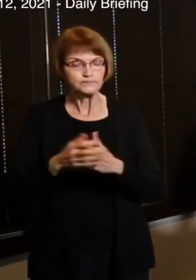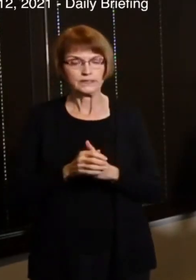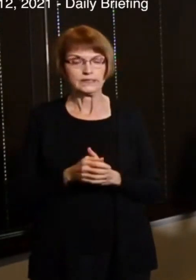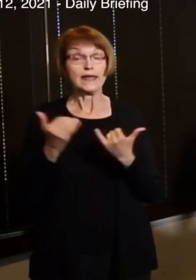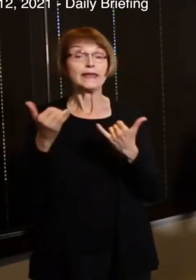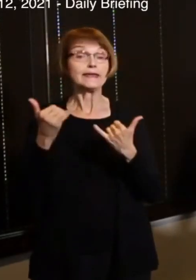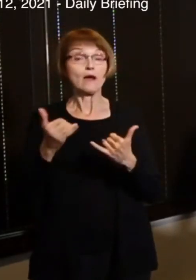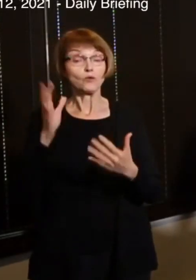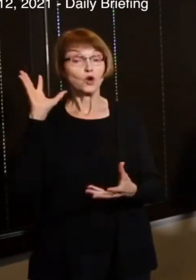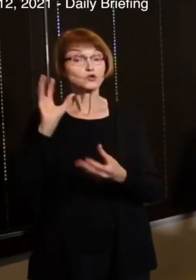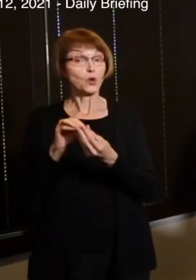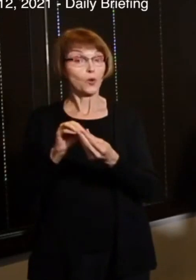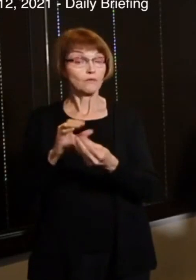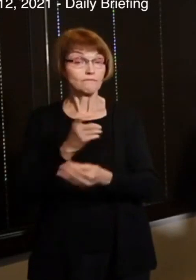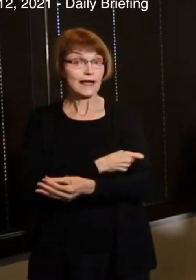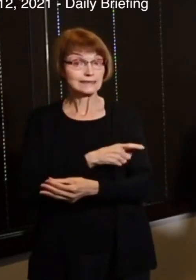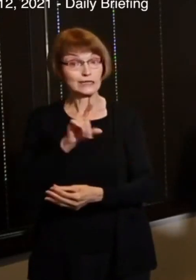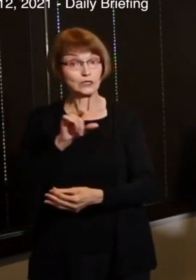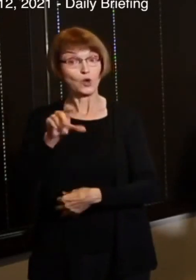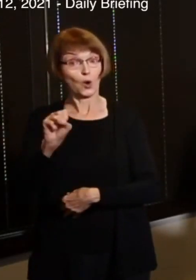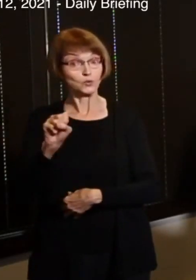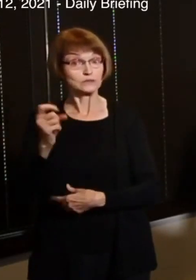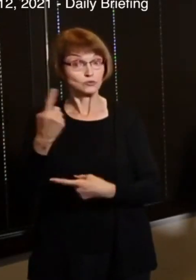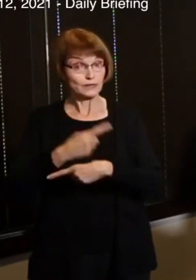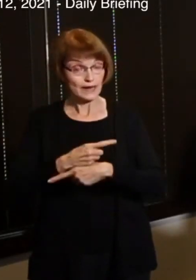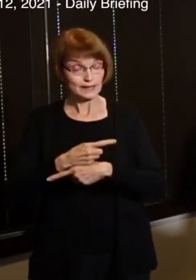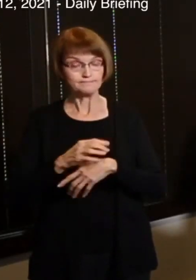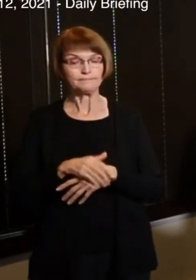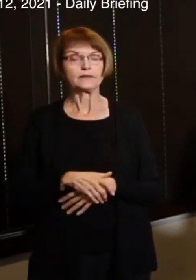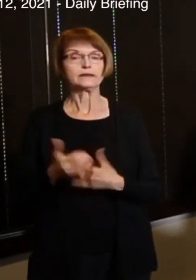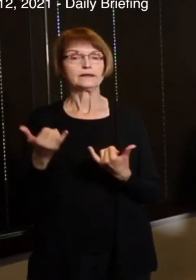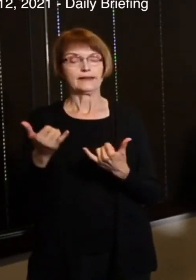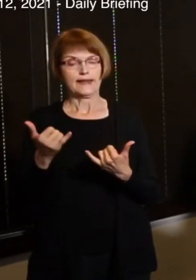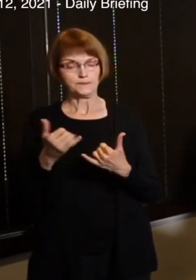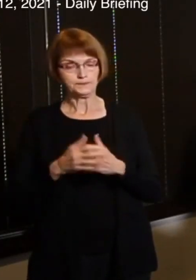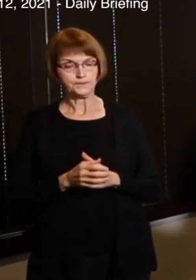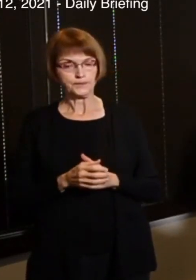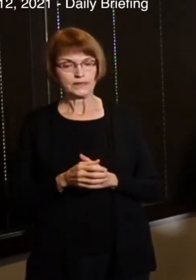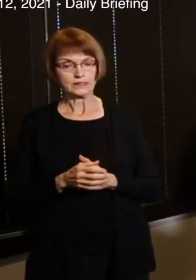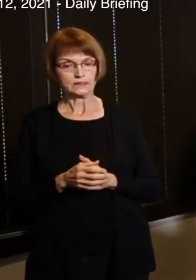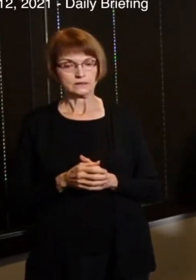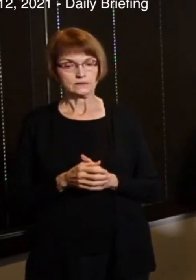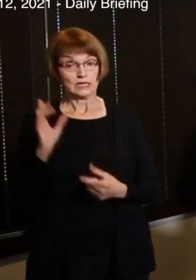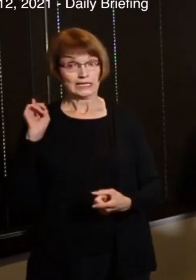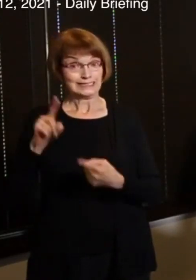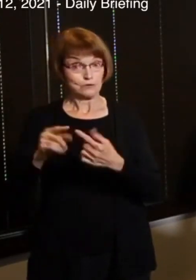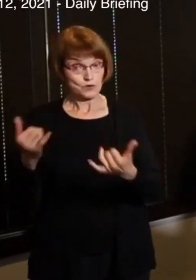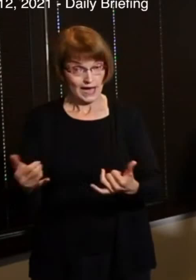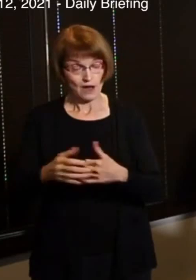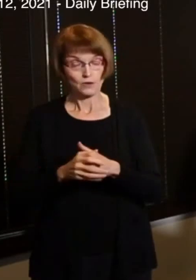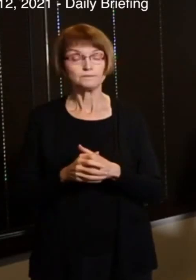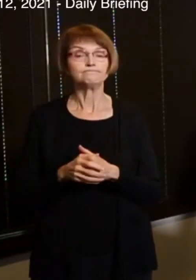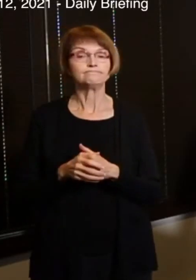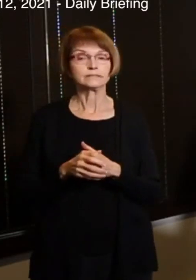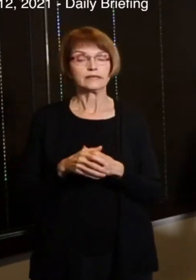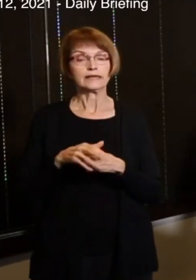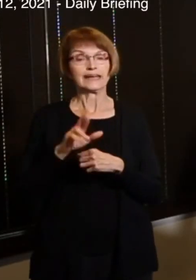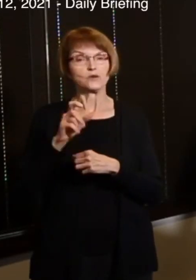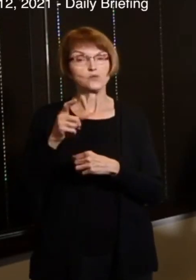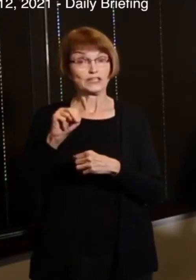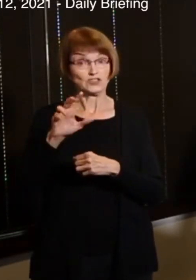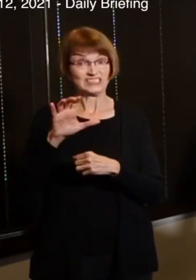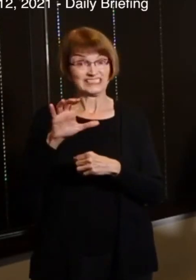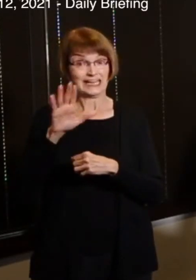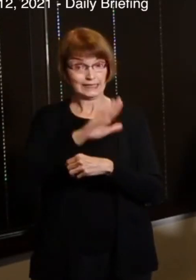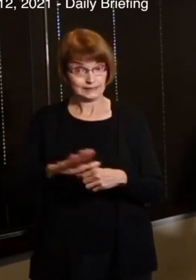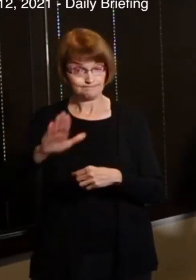doses today. So with that, we'll turn to our overall status of vaccinations. So to date, vaccinators in Region C